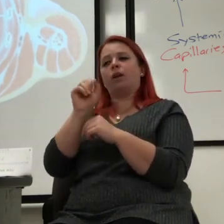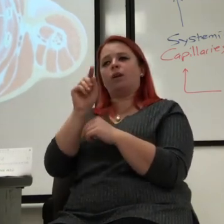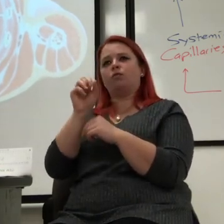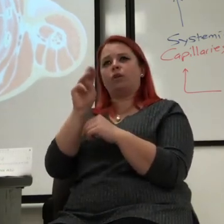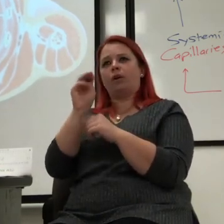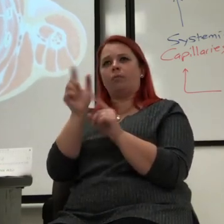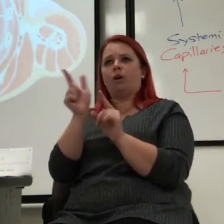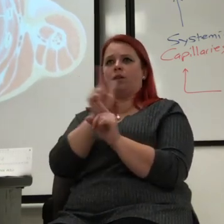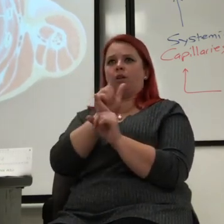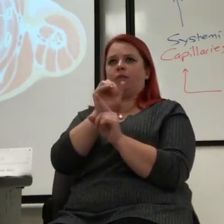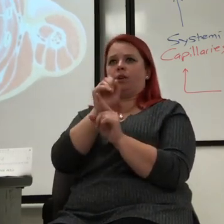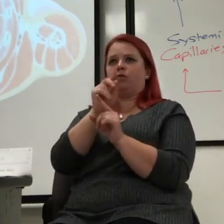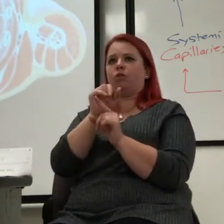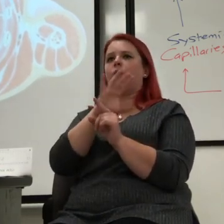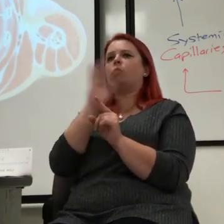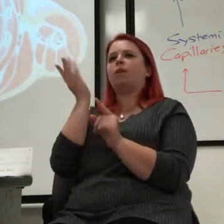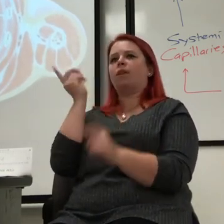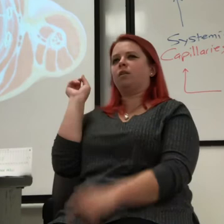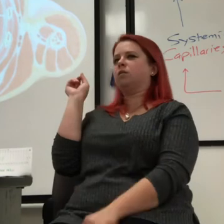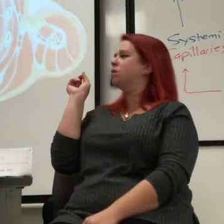atrium, what's this one?